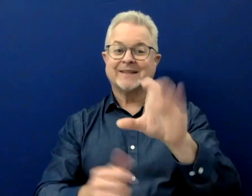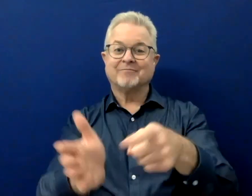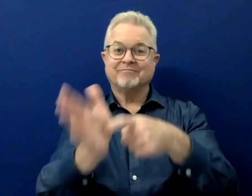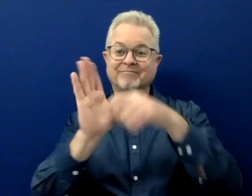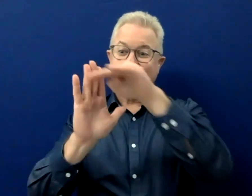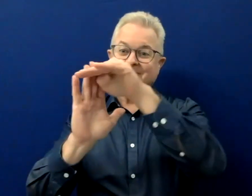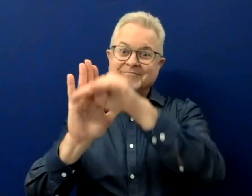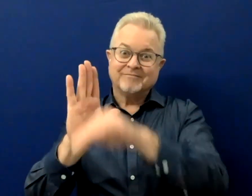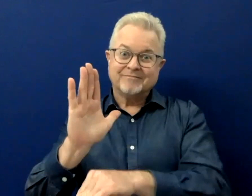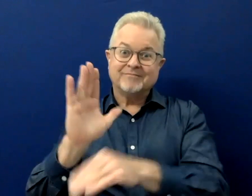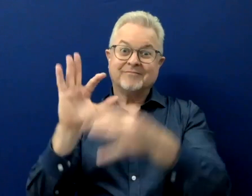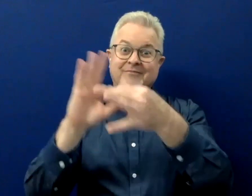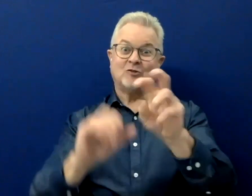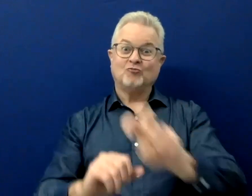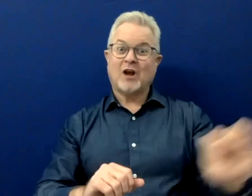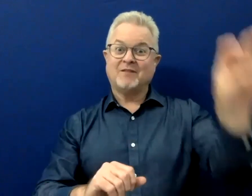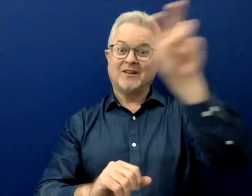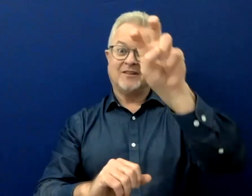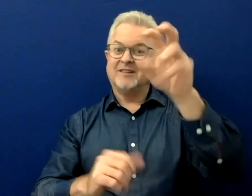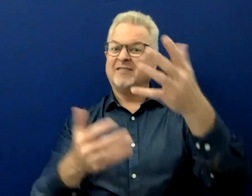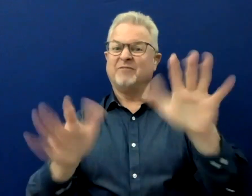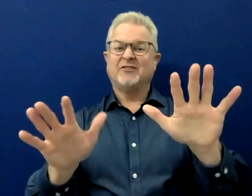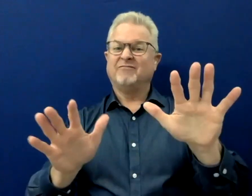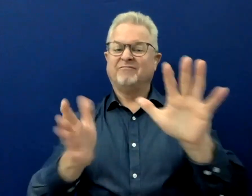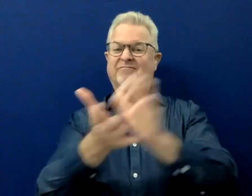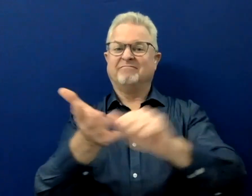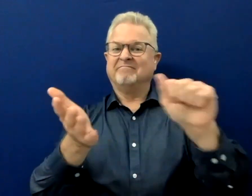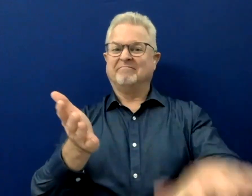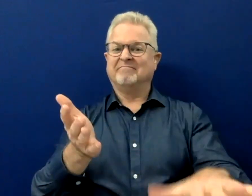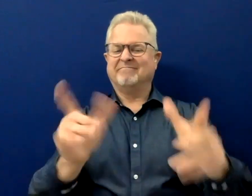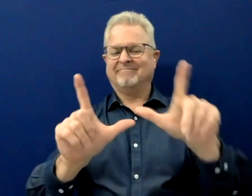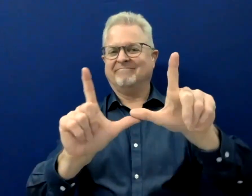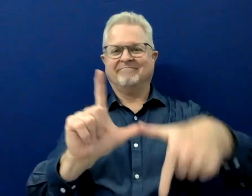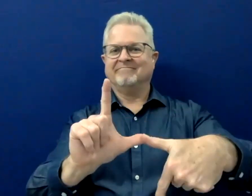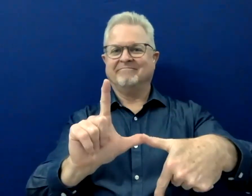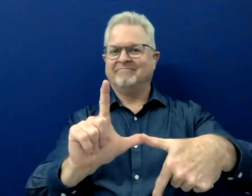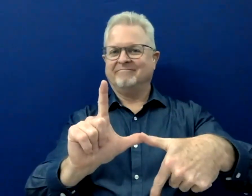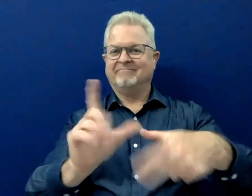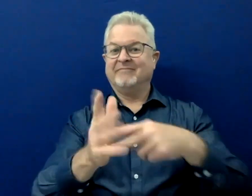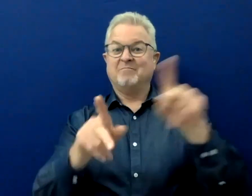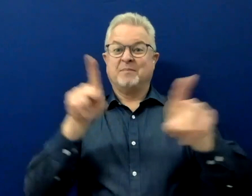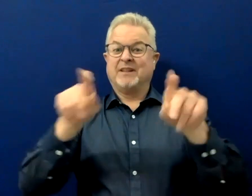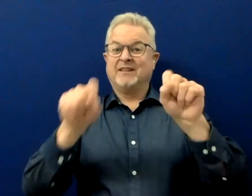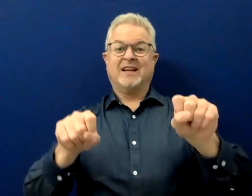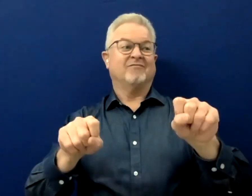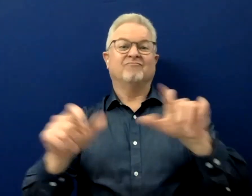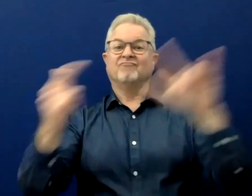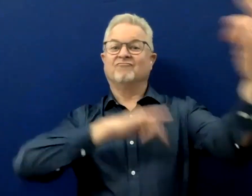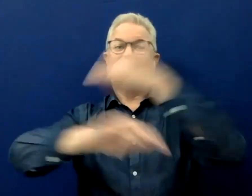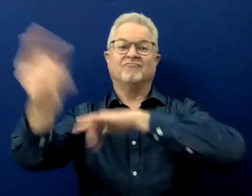Now, the CDC has a lot of requirements that are related to traveling. Many of those restrictions are now